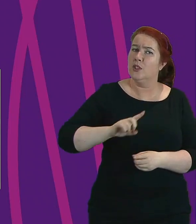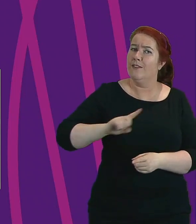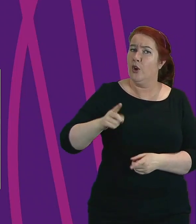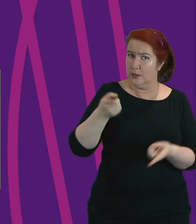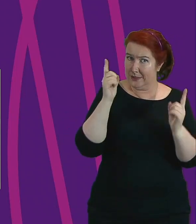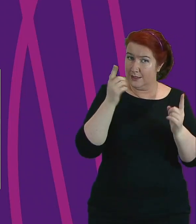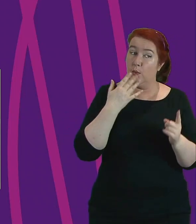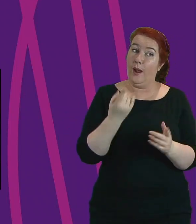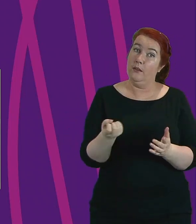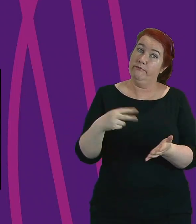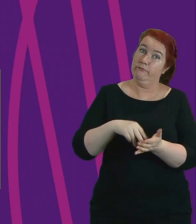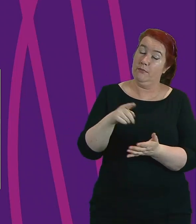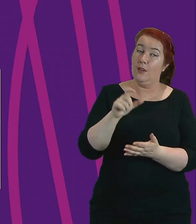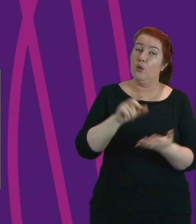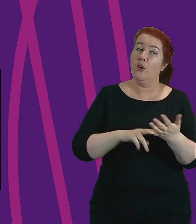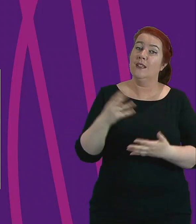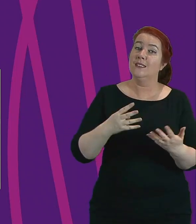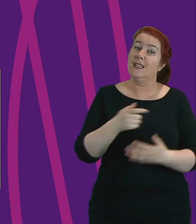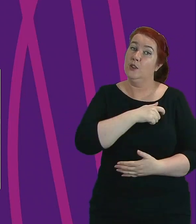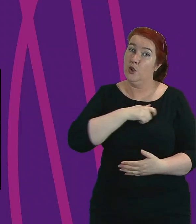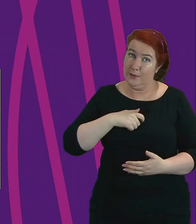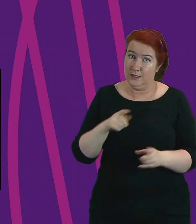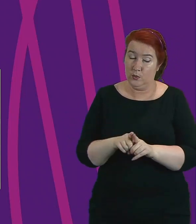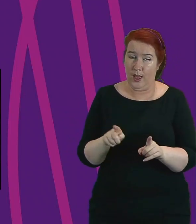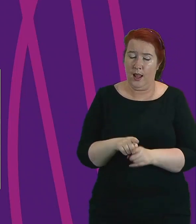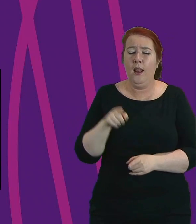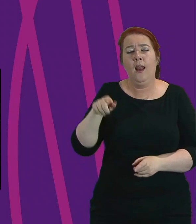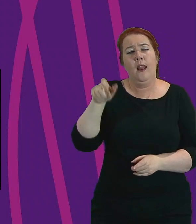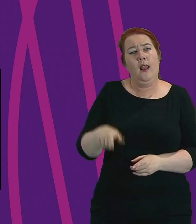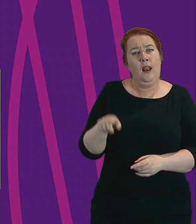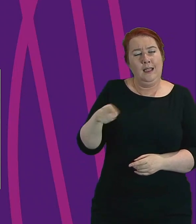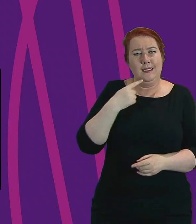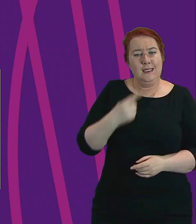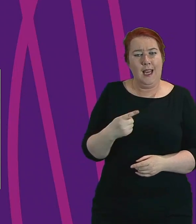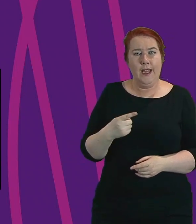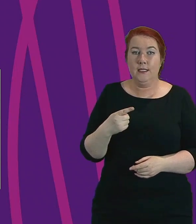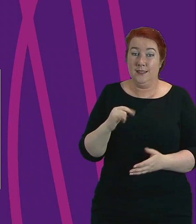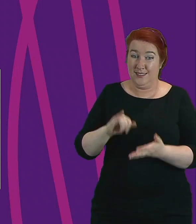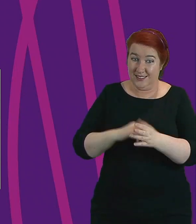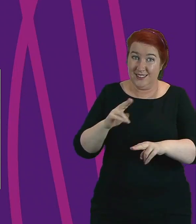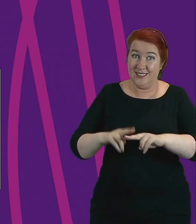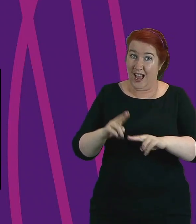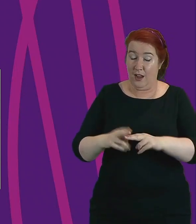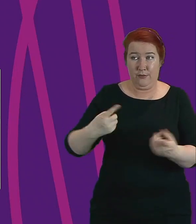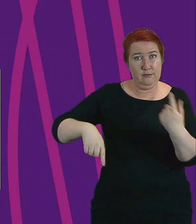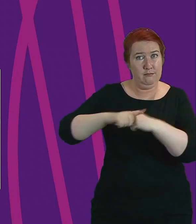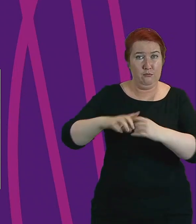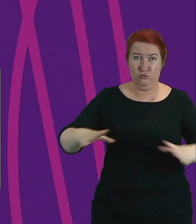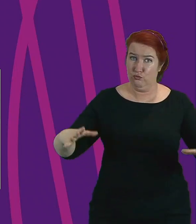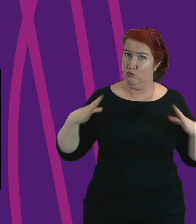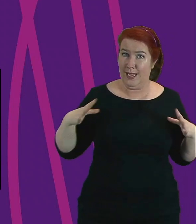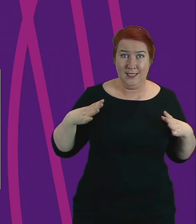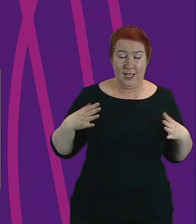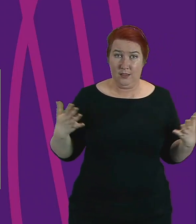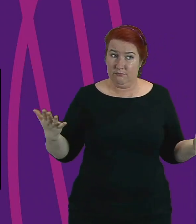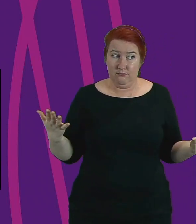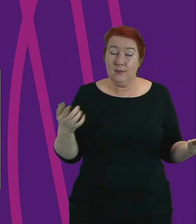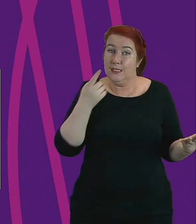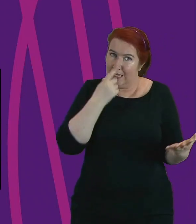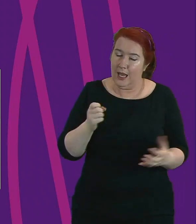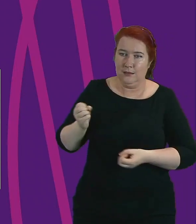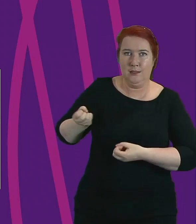appeared at the COVID-19 committee, and she has made clear that staff stand ready to deliver, once again,